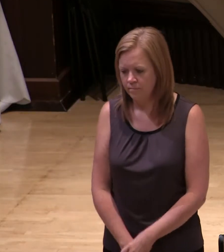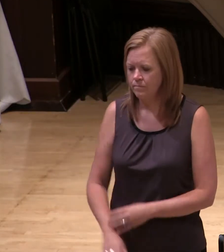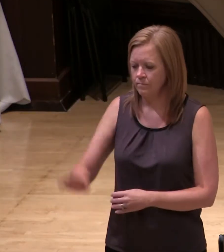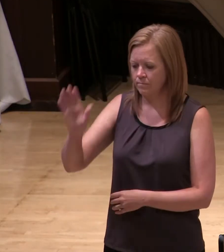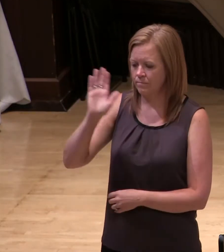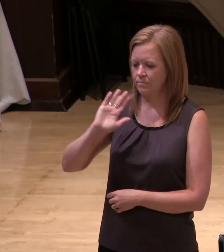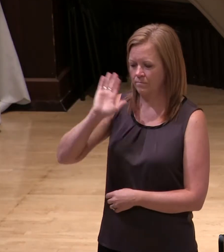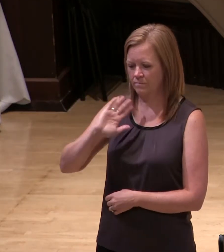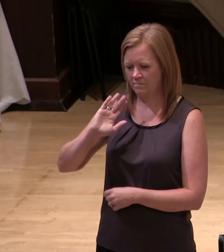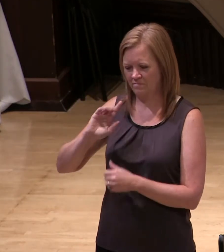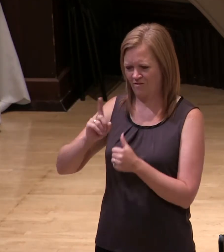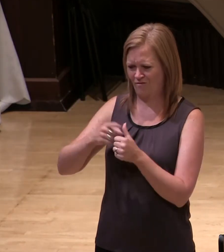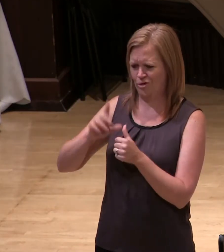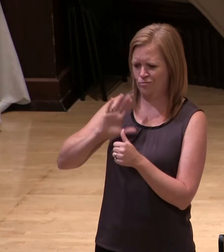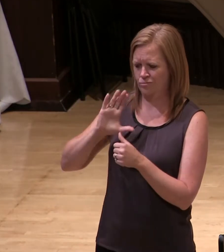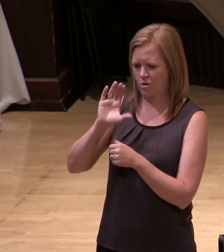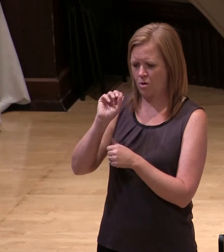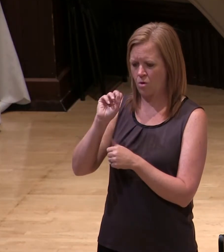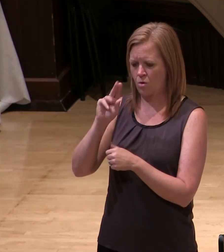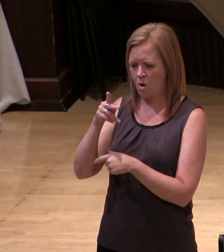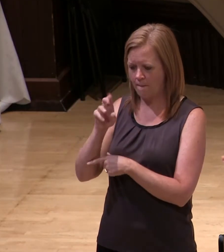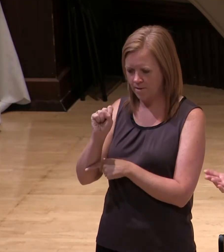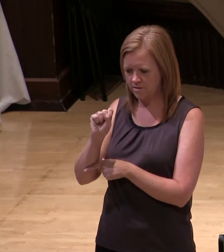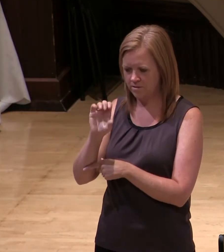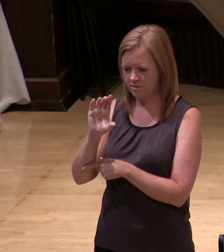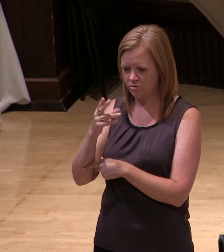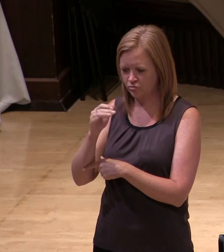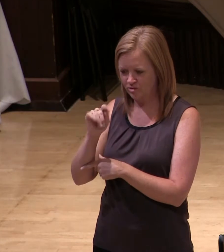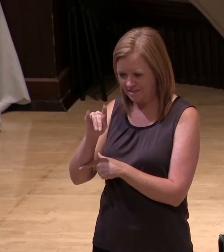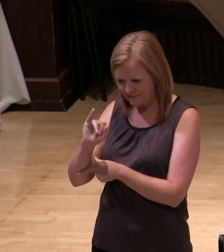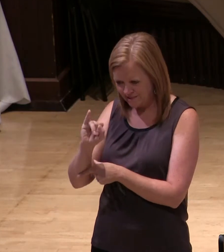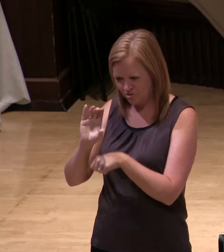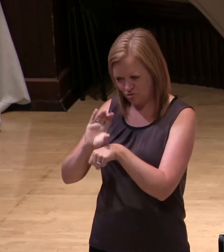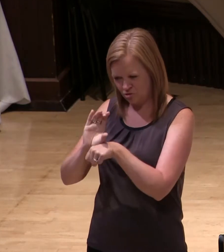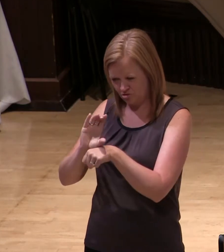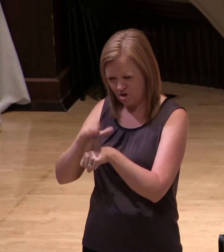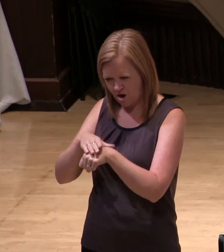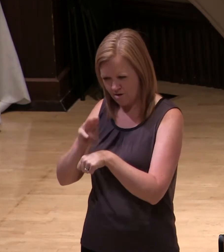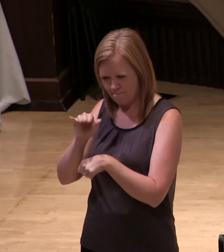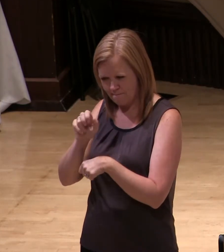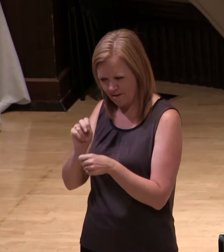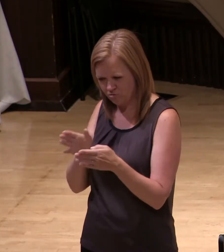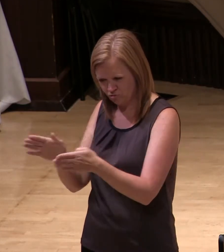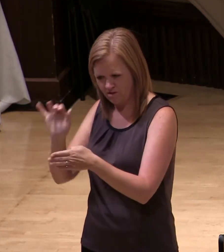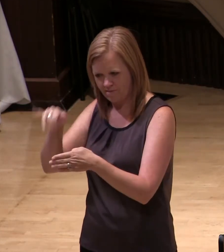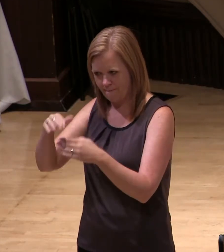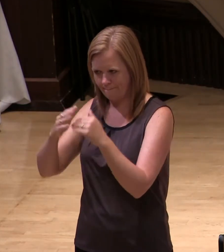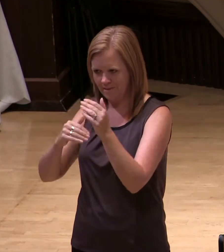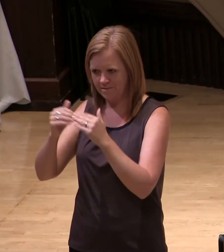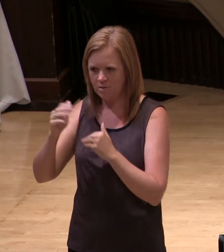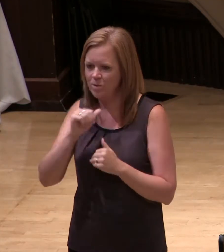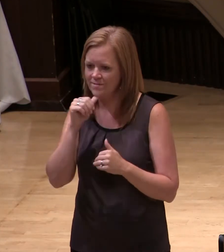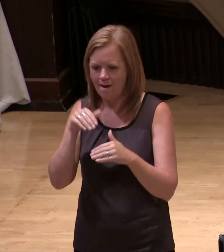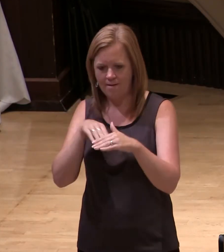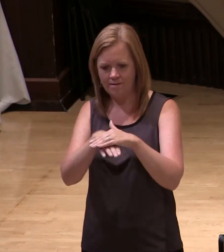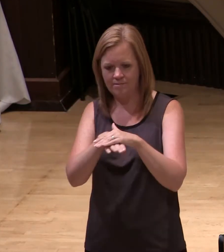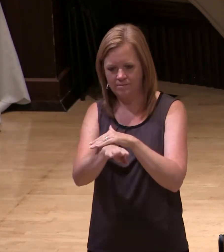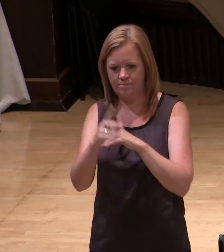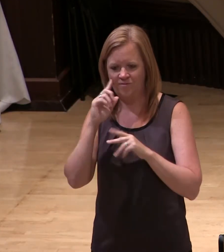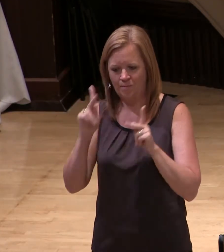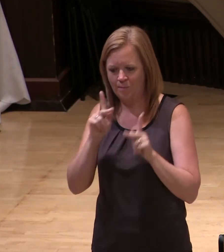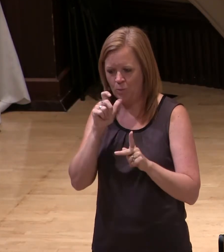When we were first at Corpus Christi Church, the church building on Main Street was not accessible for people in